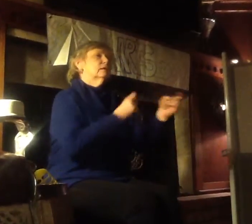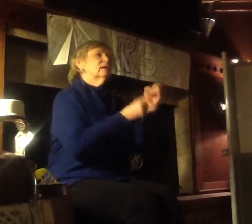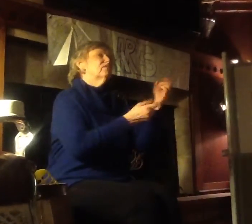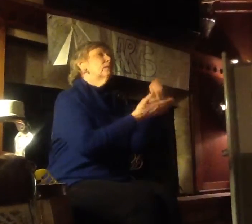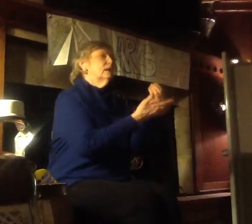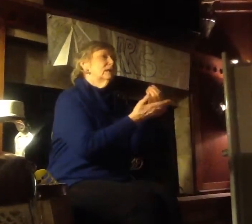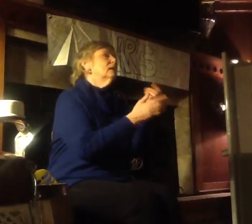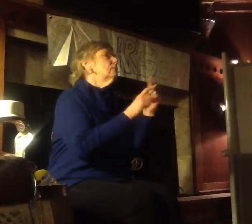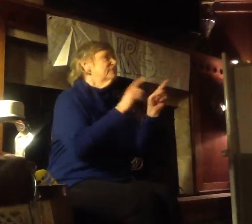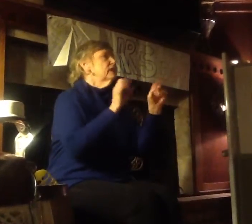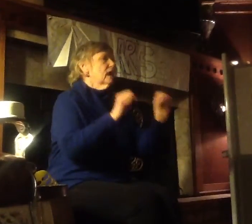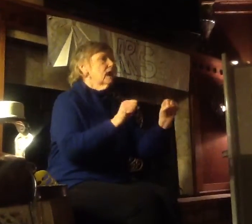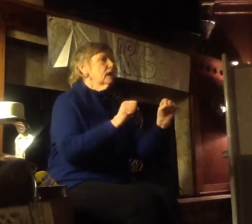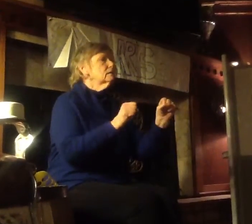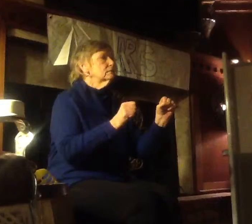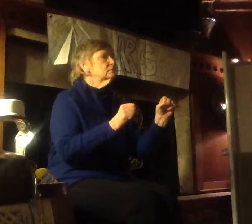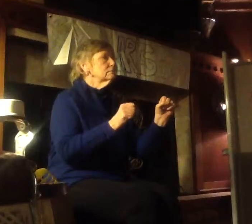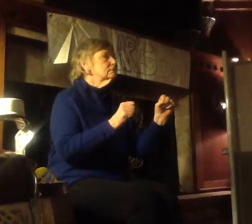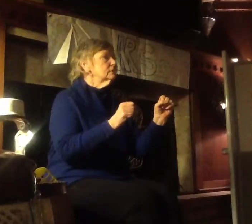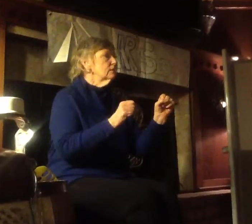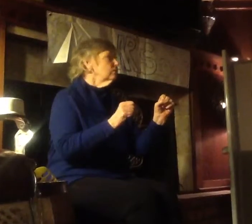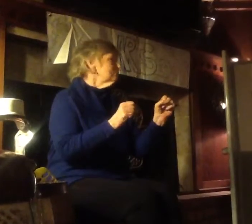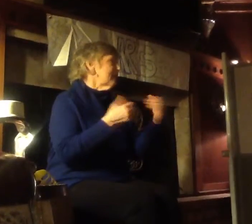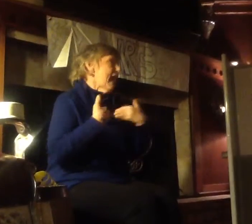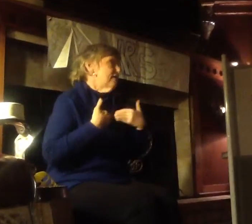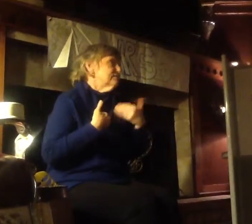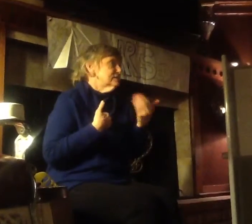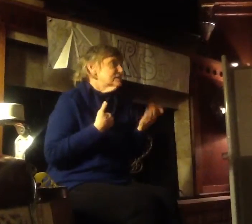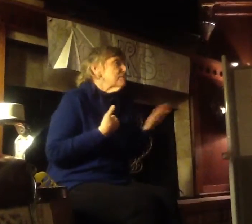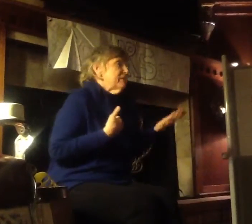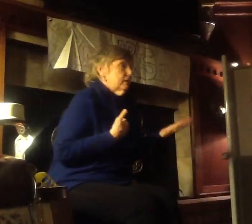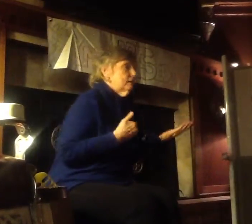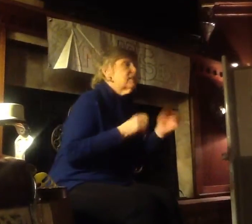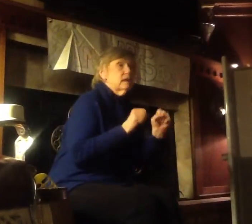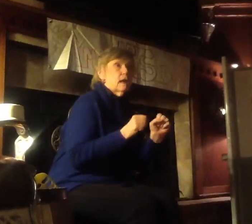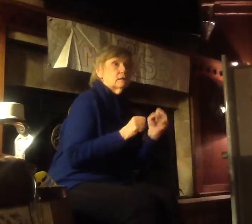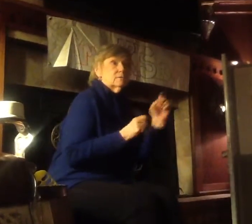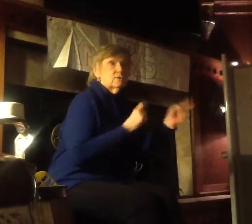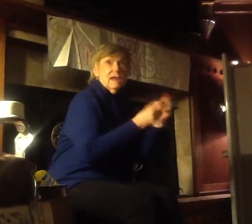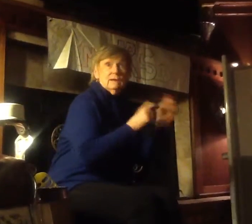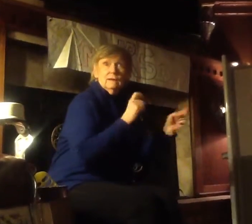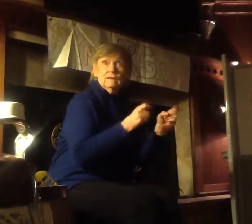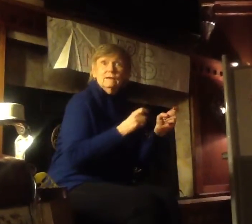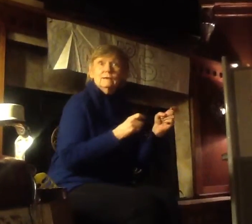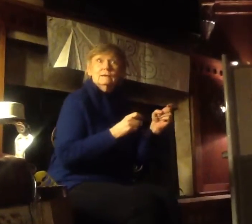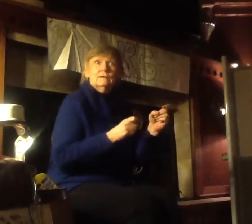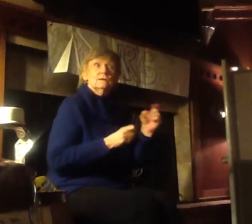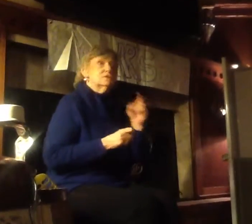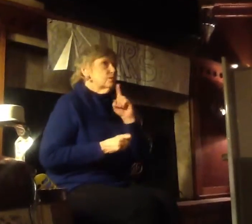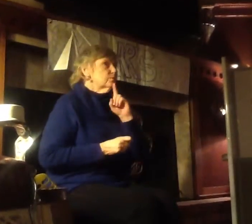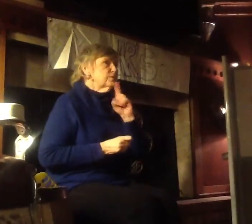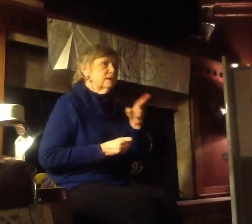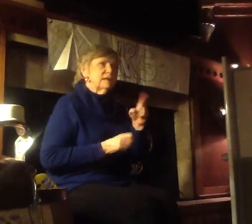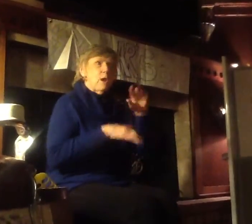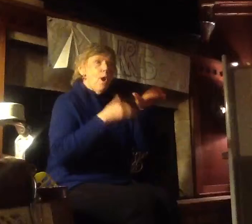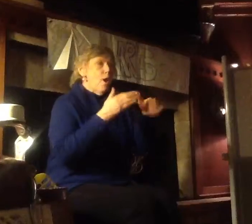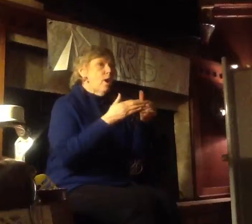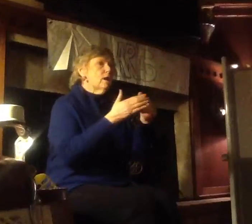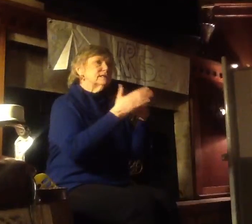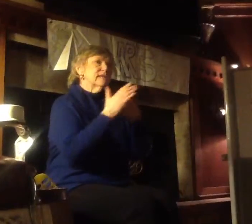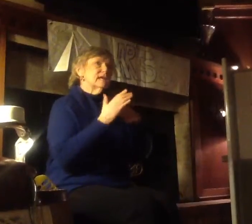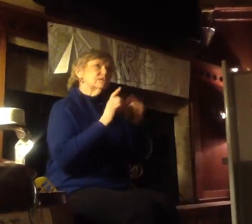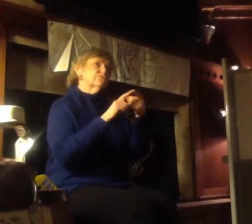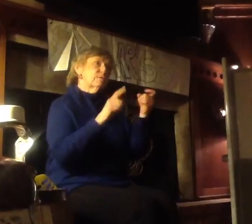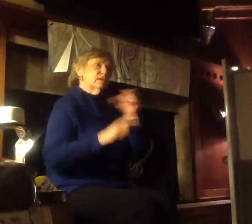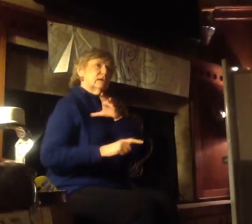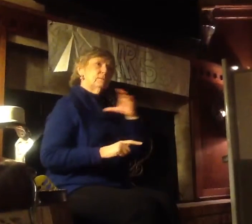always give money, but they can, they have something they can donate. Really, all